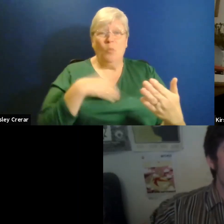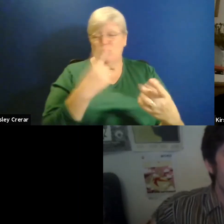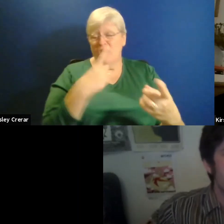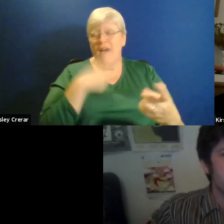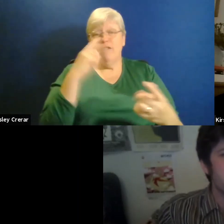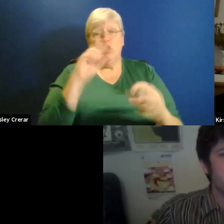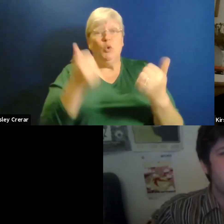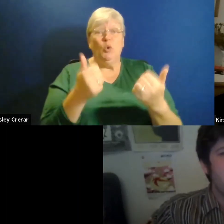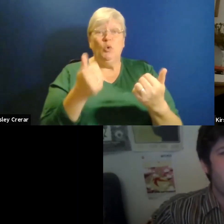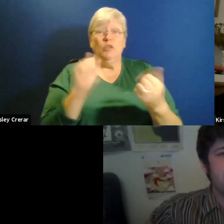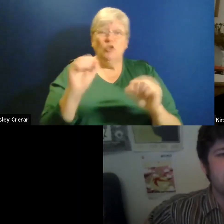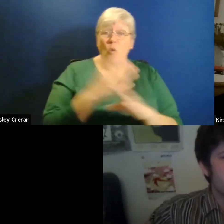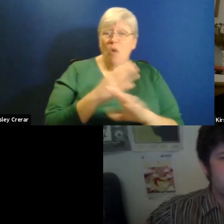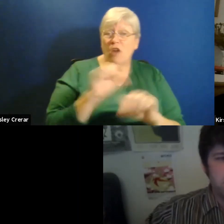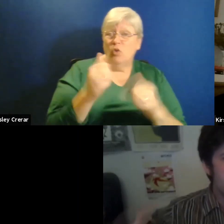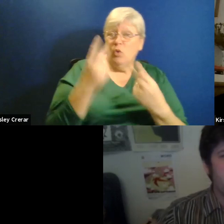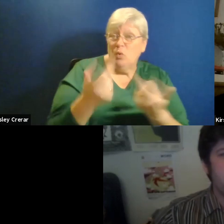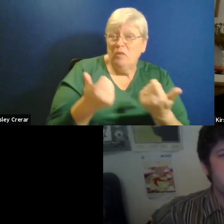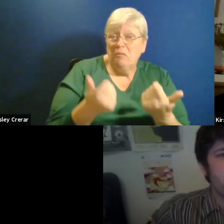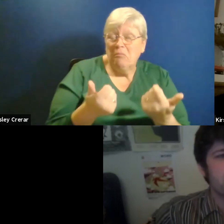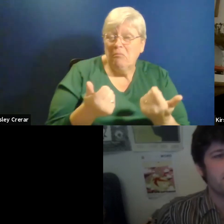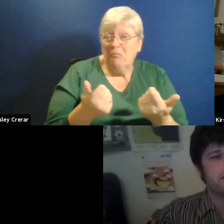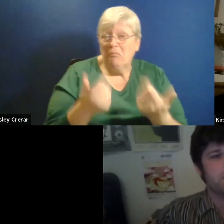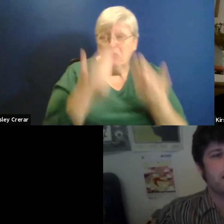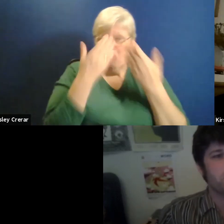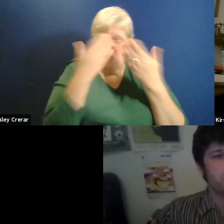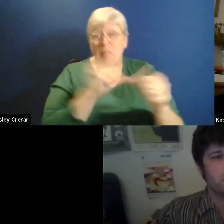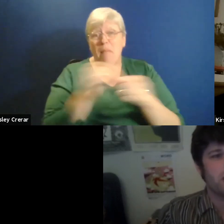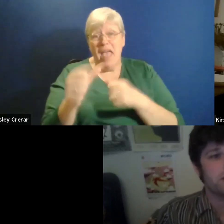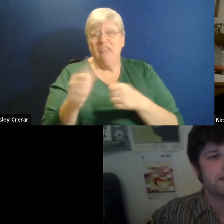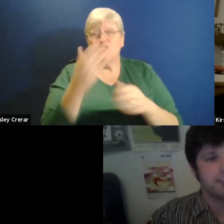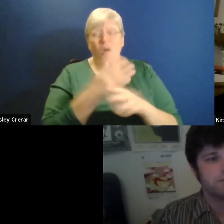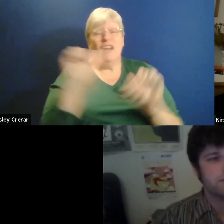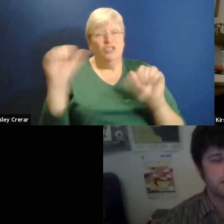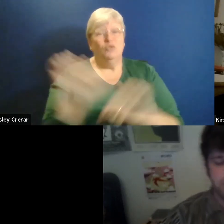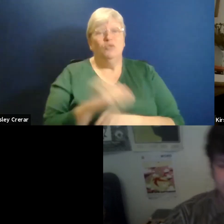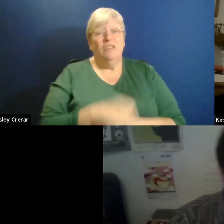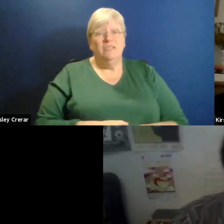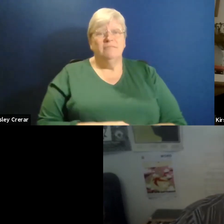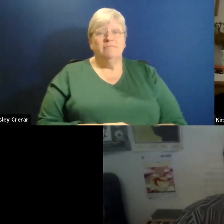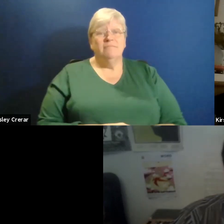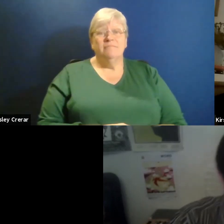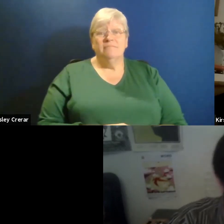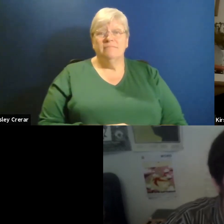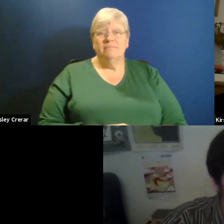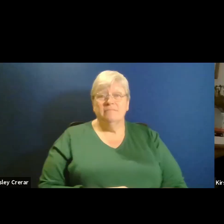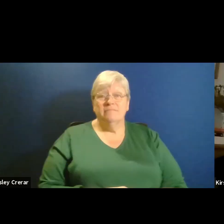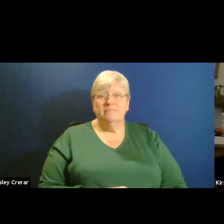your own work look good and shine it in its best light, is what I would say. So, yeah.